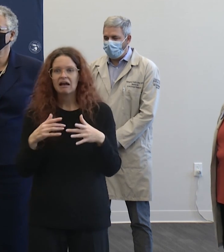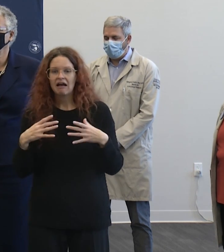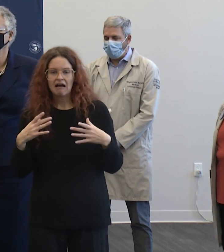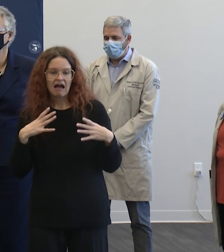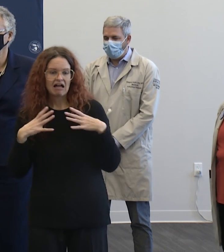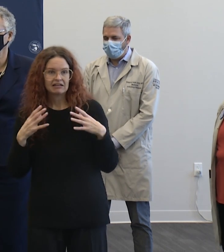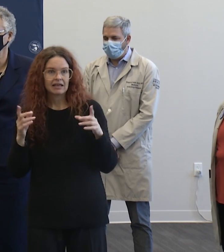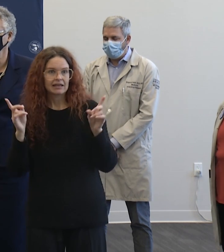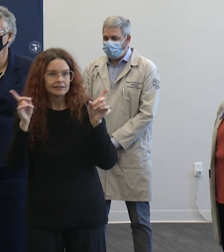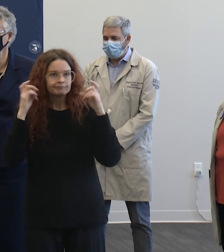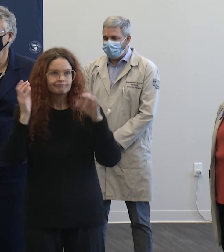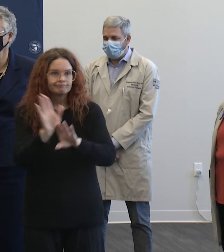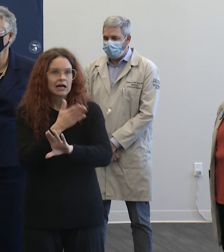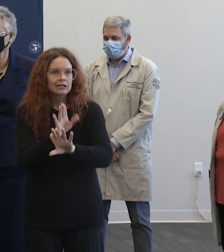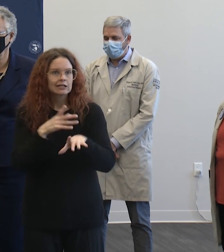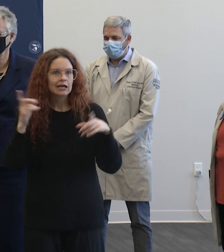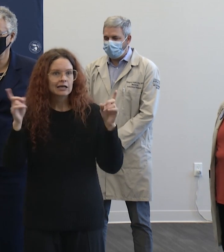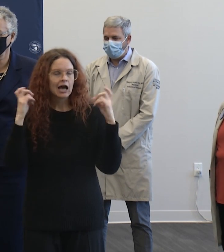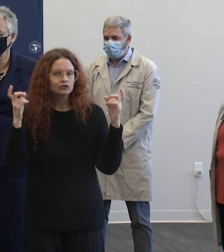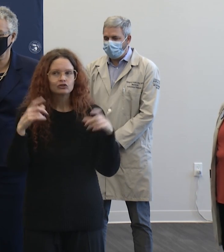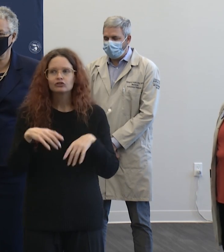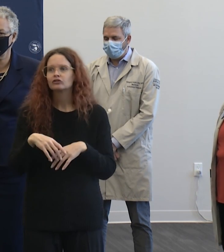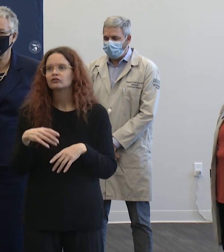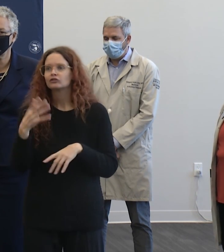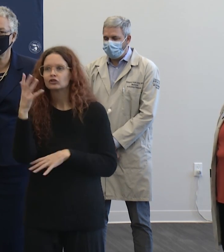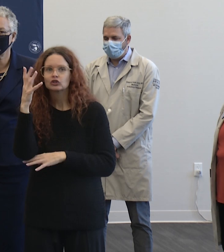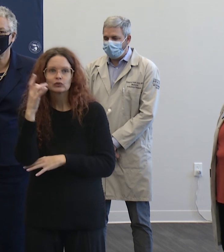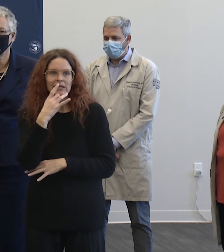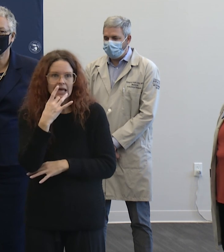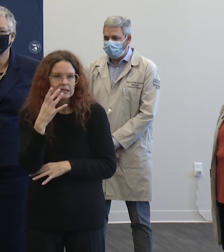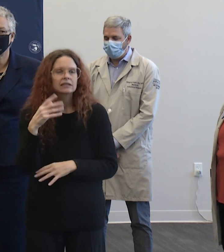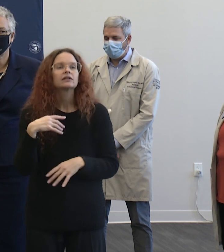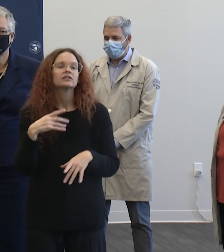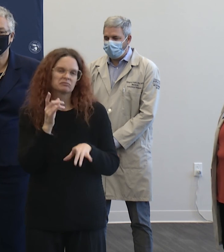holiday concert, a tree lighting, wear your mask,